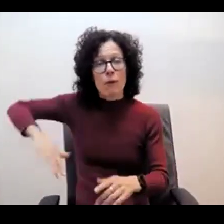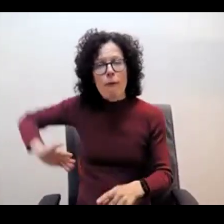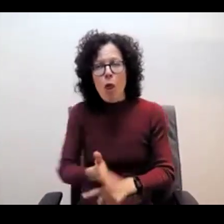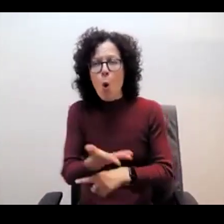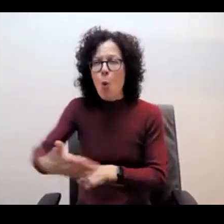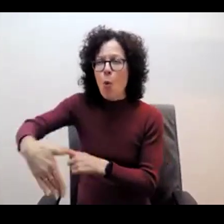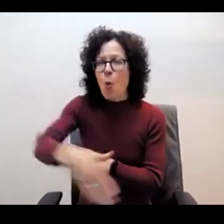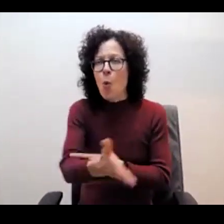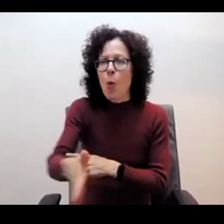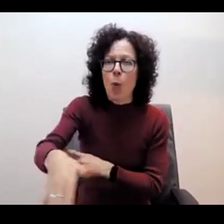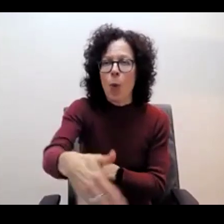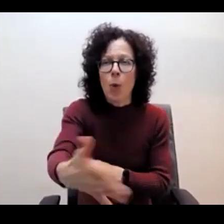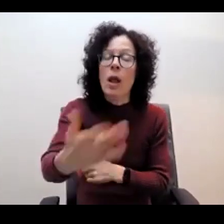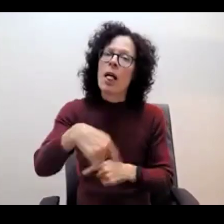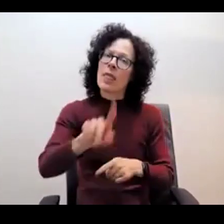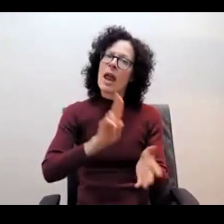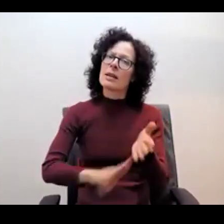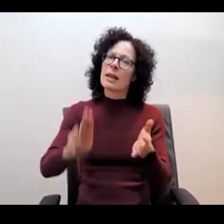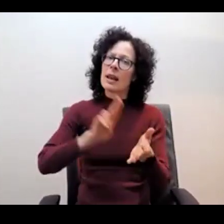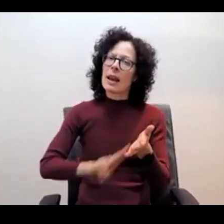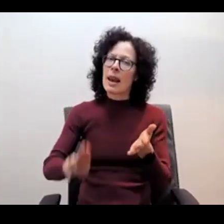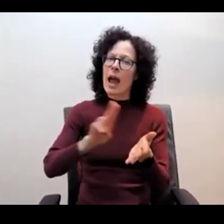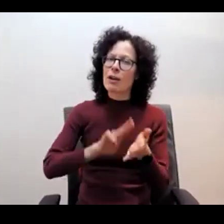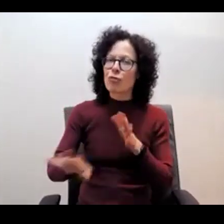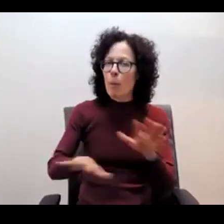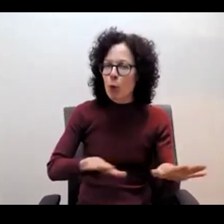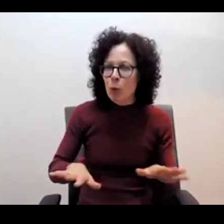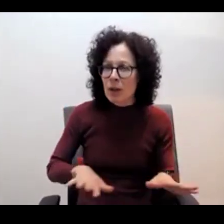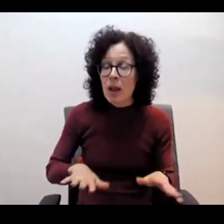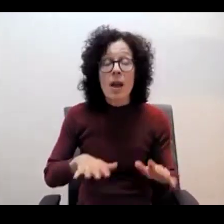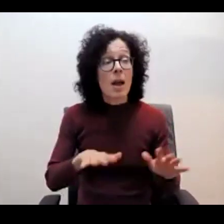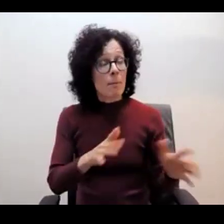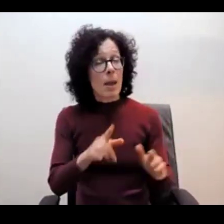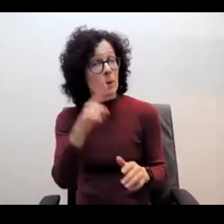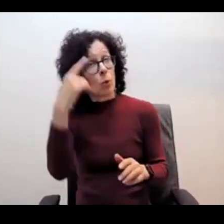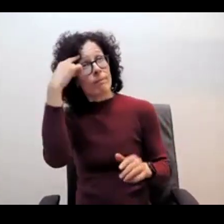a natural movement, a creature that perhaps you have special affinity with.